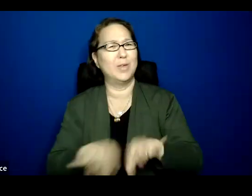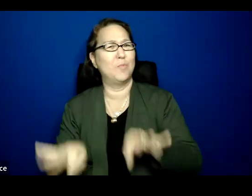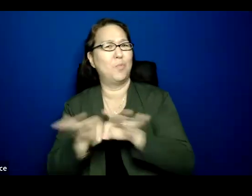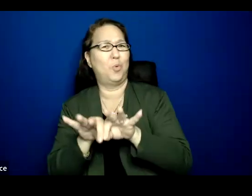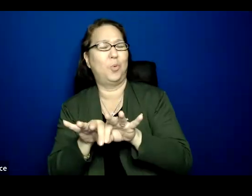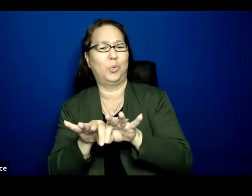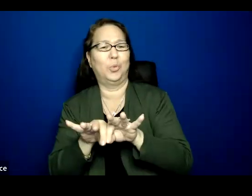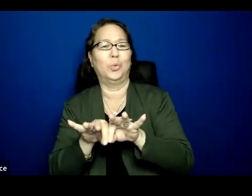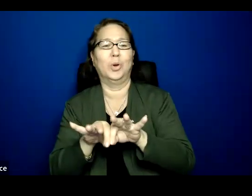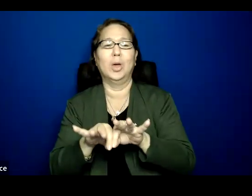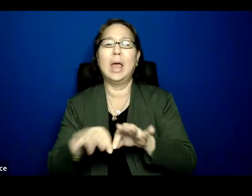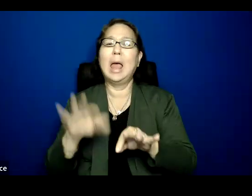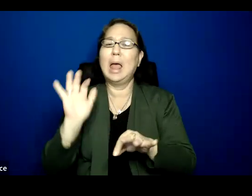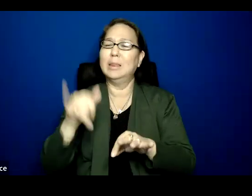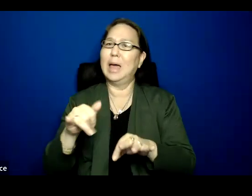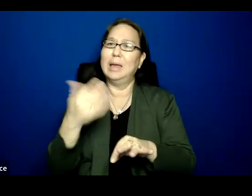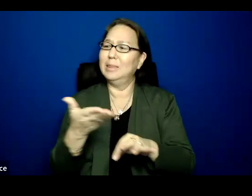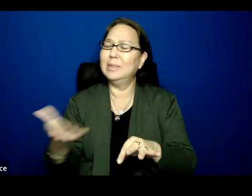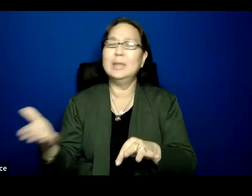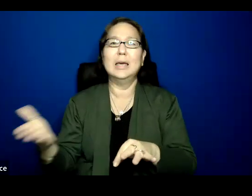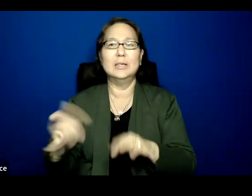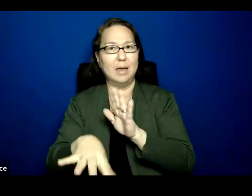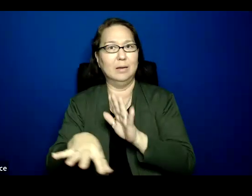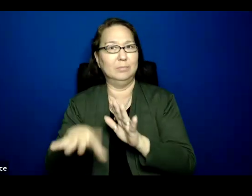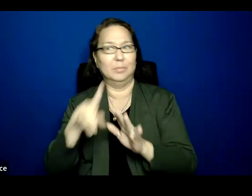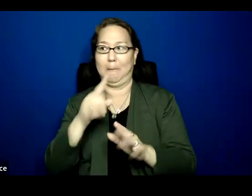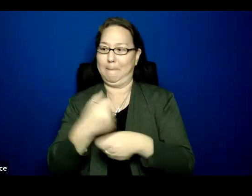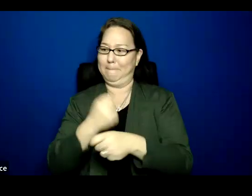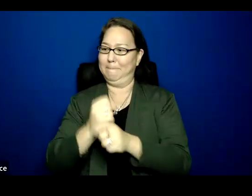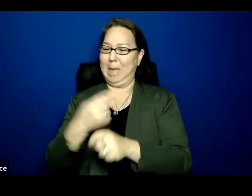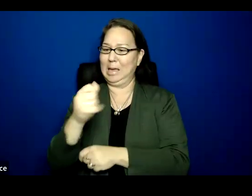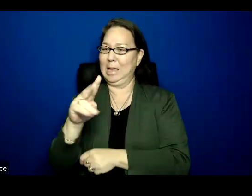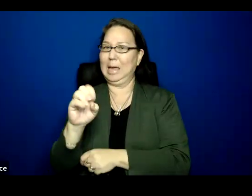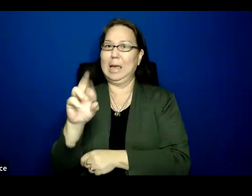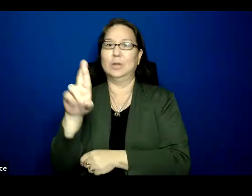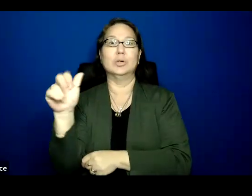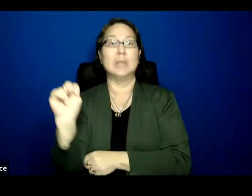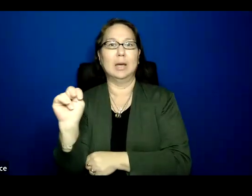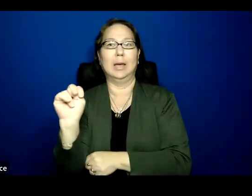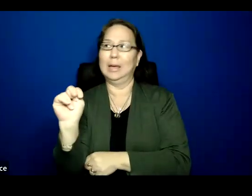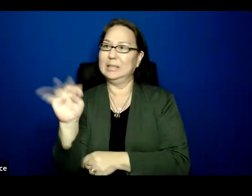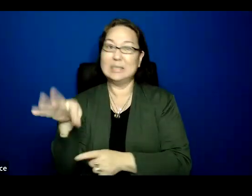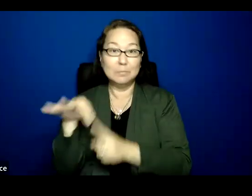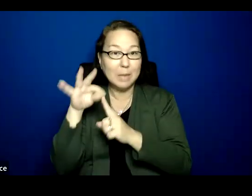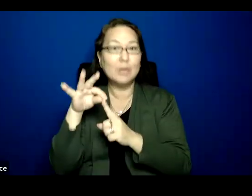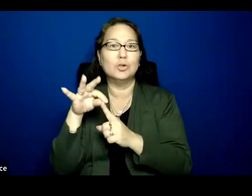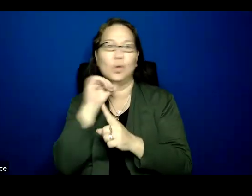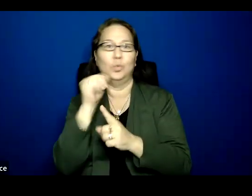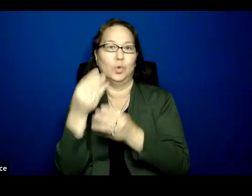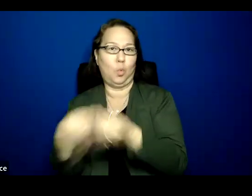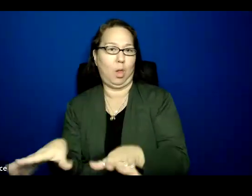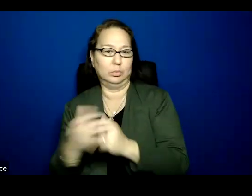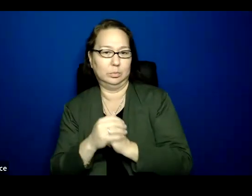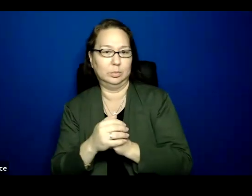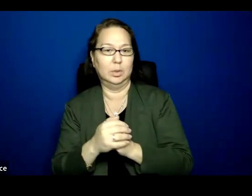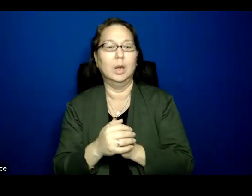Henderson do not disappear with it. Students enter our classrooms with diverse needs, and no single teacher can meet all